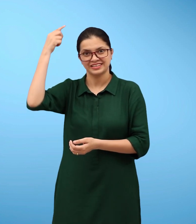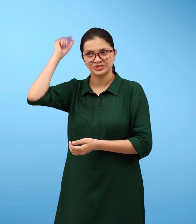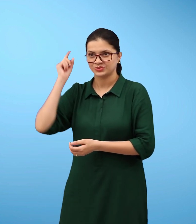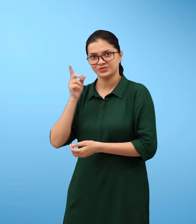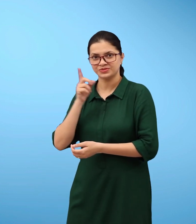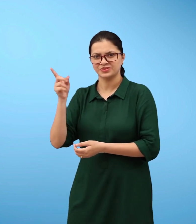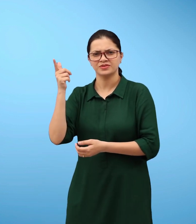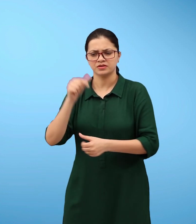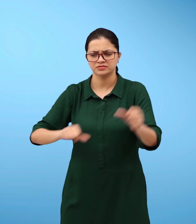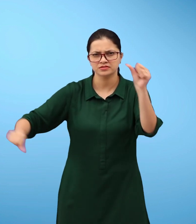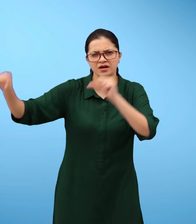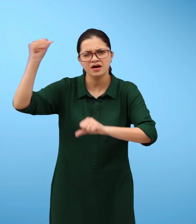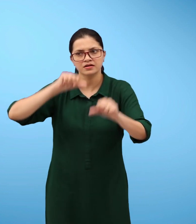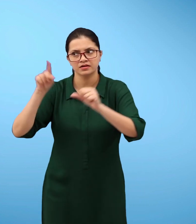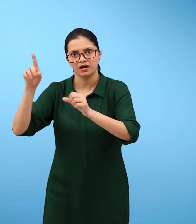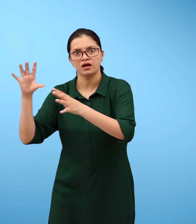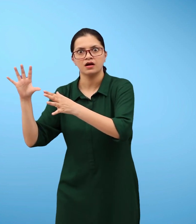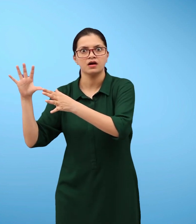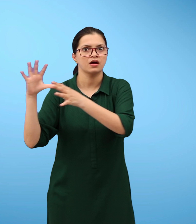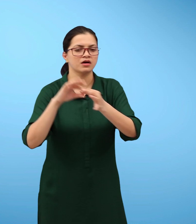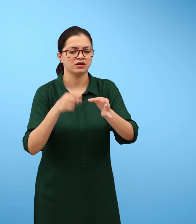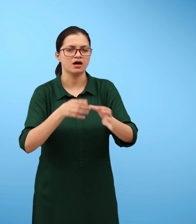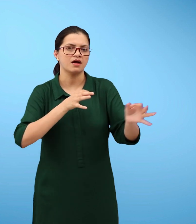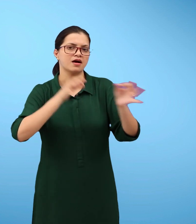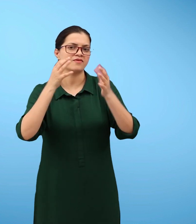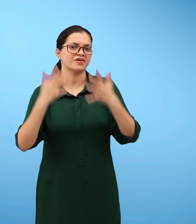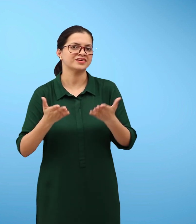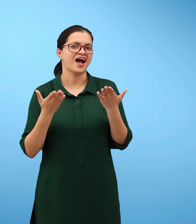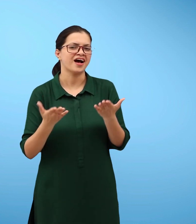He developed a scientific explanation for eclipses as well.